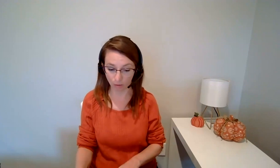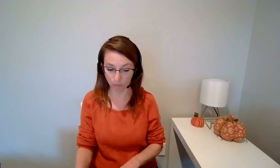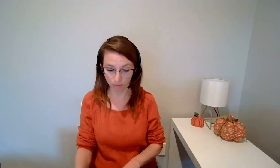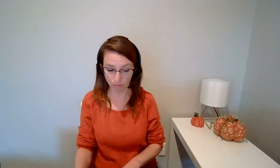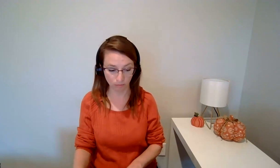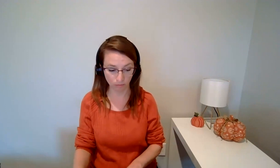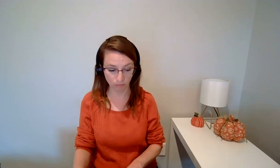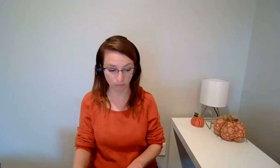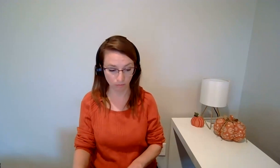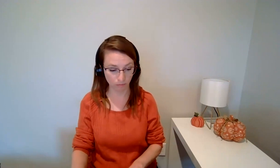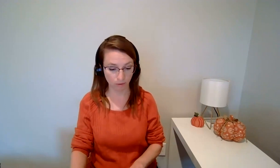now.